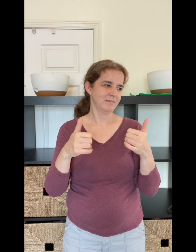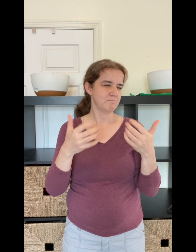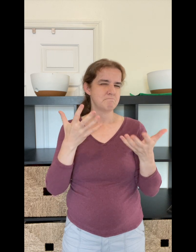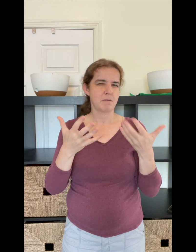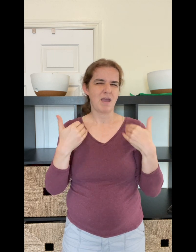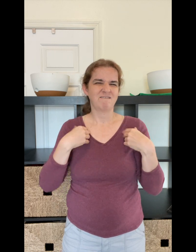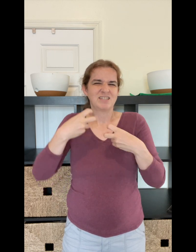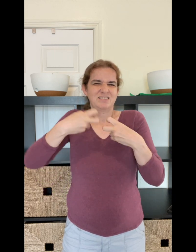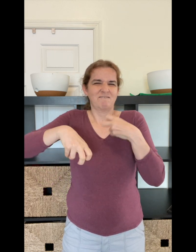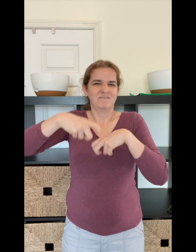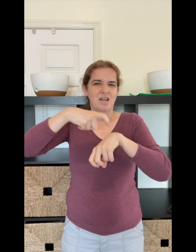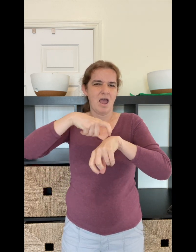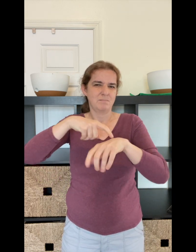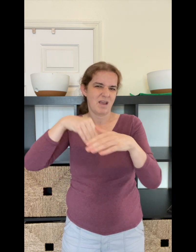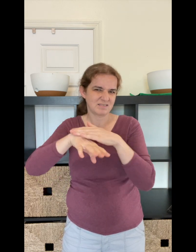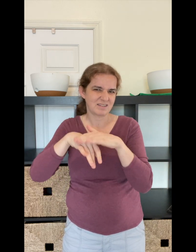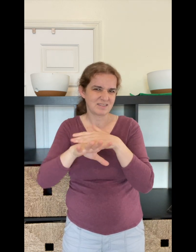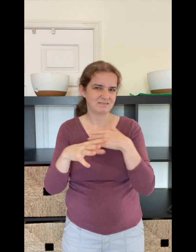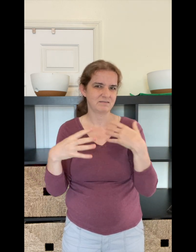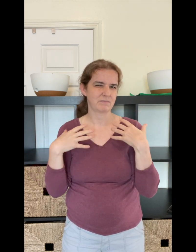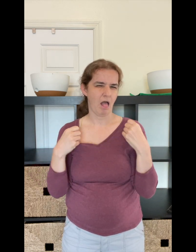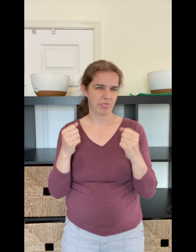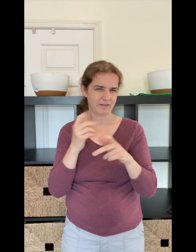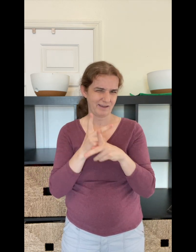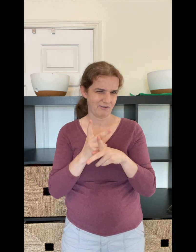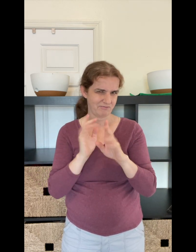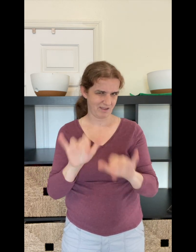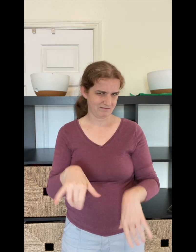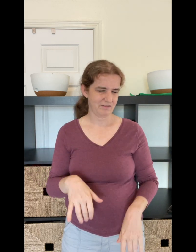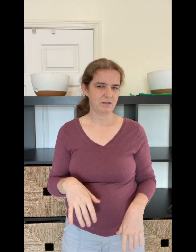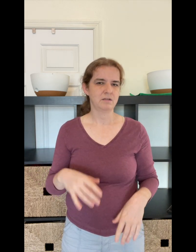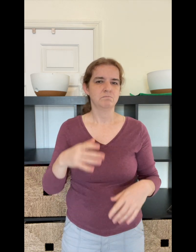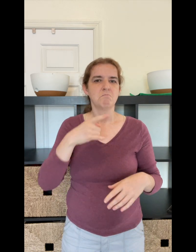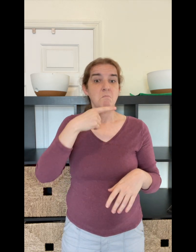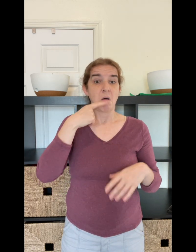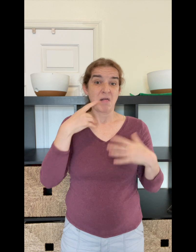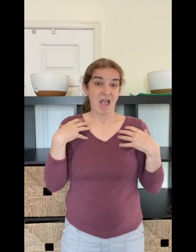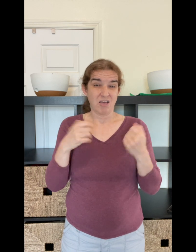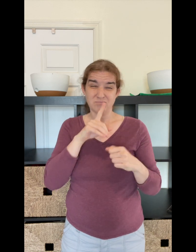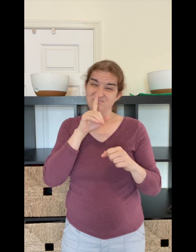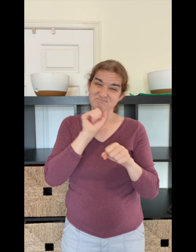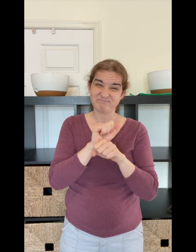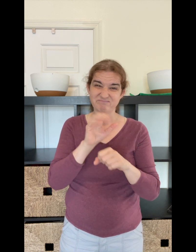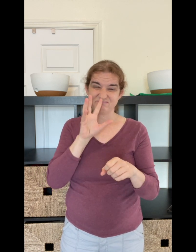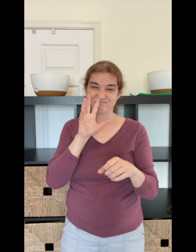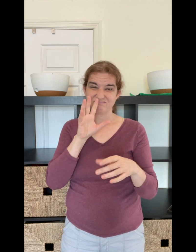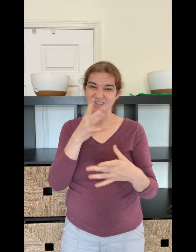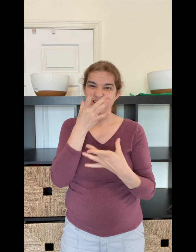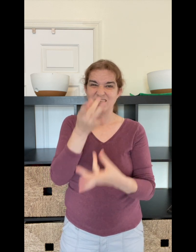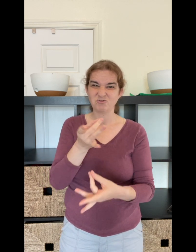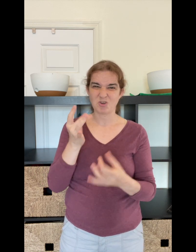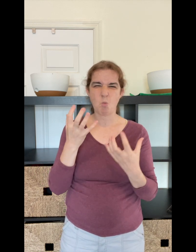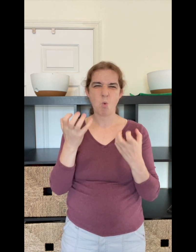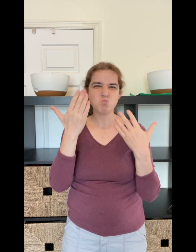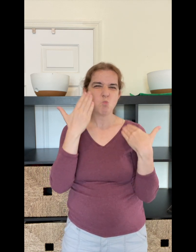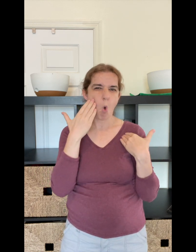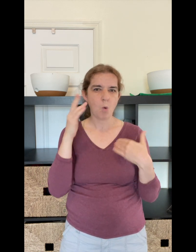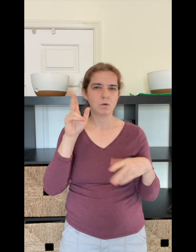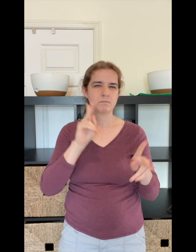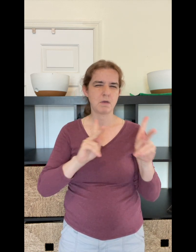people might have a tough time accessing healthcare. Public health is really interested in wanting